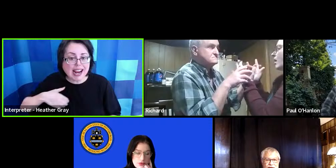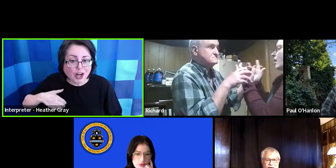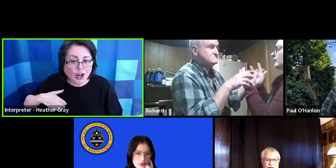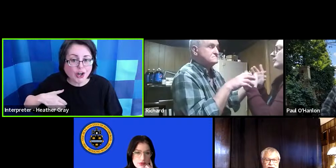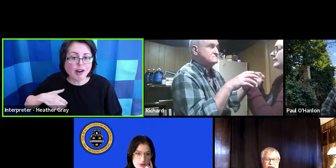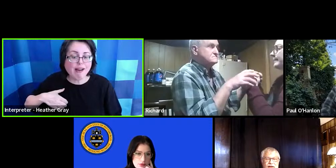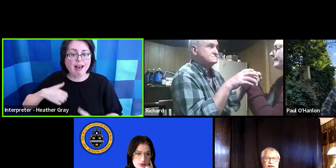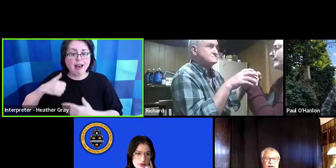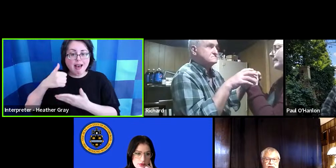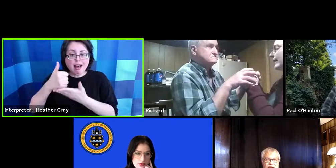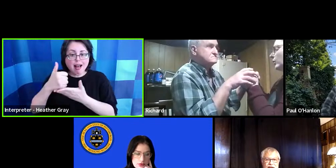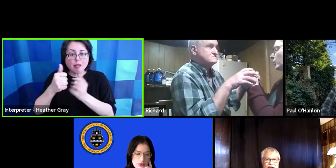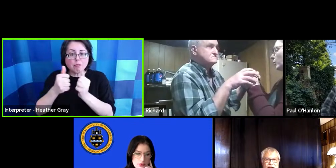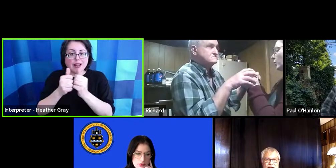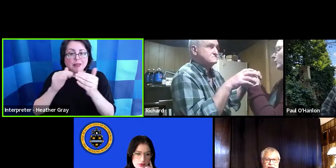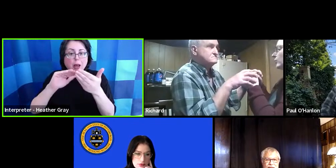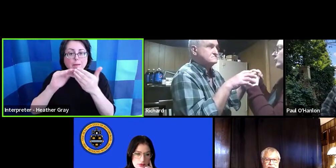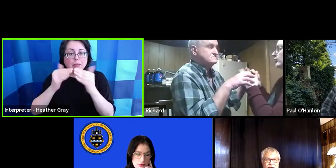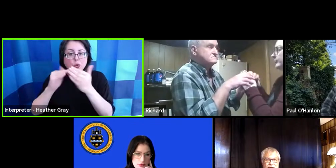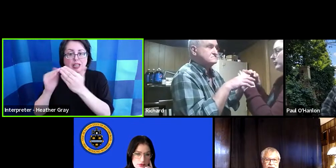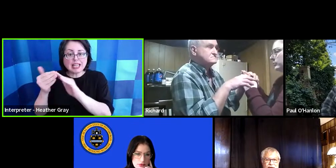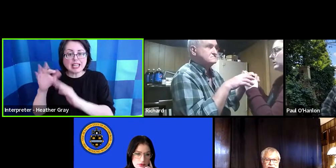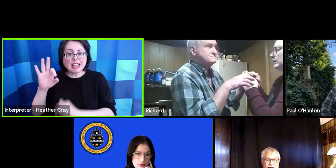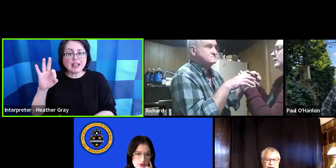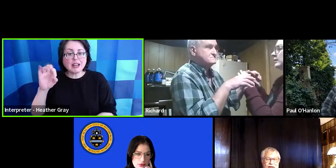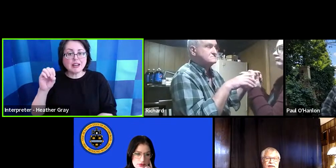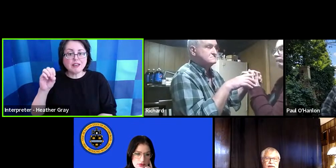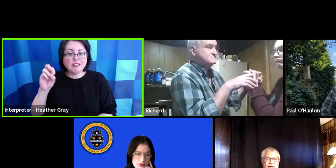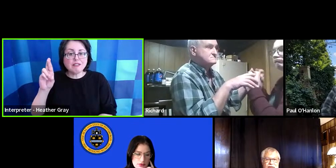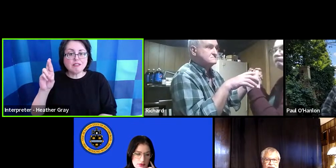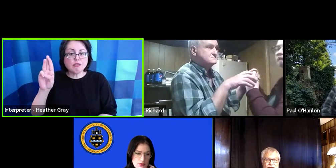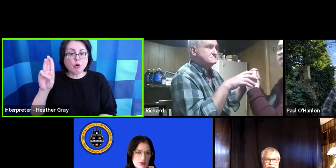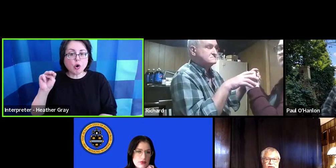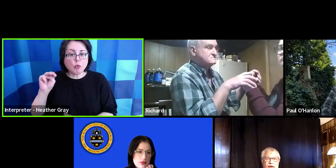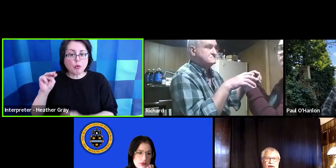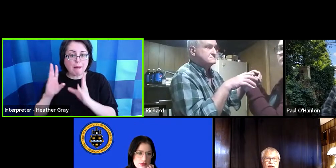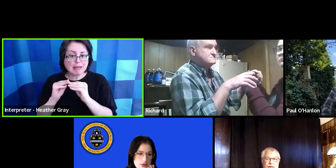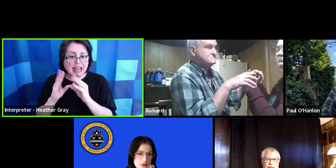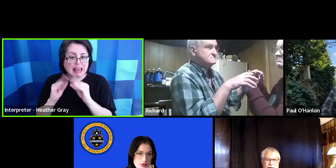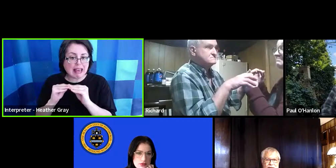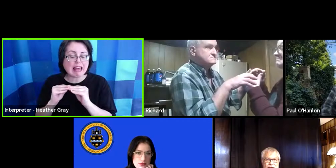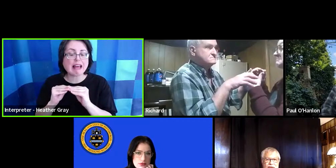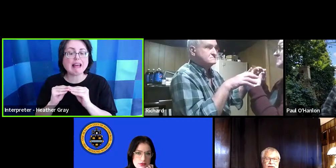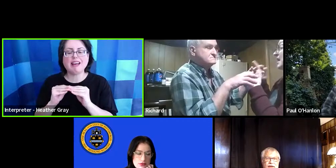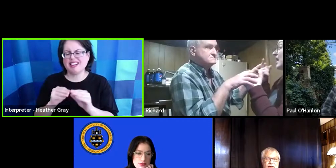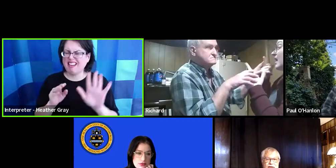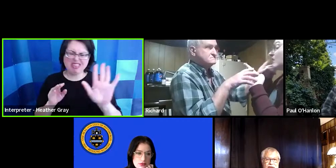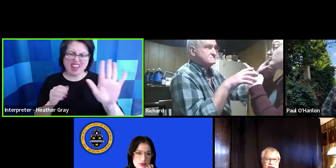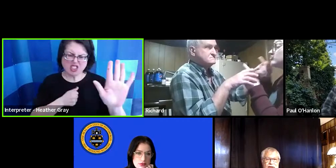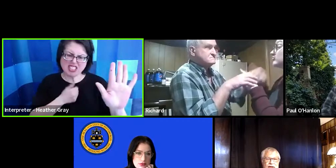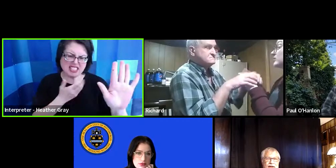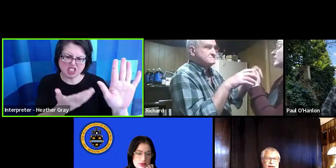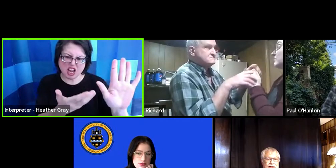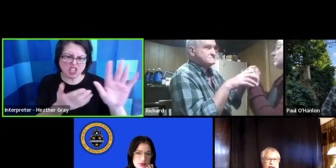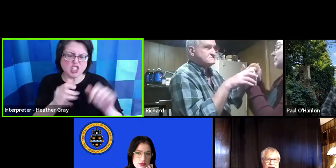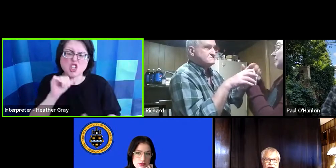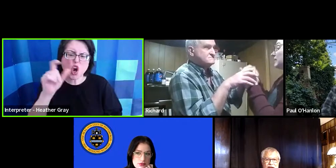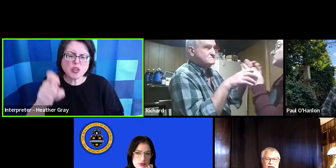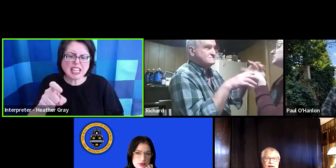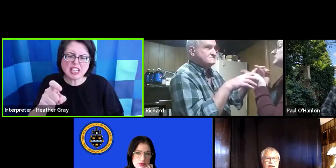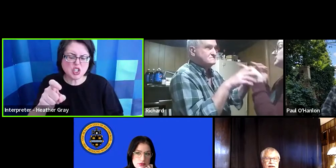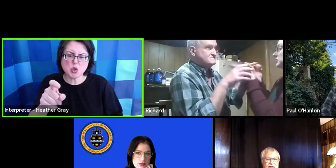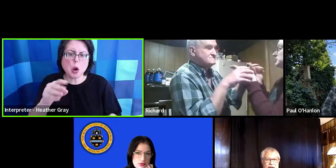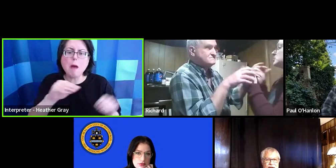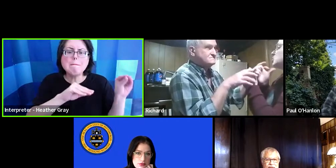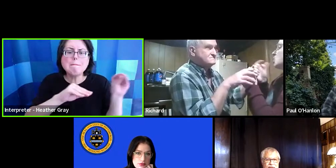help with the community forum as well. So that's my suggestion. We don't have to make a motion on it today. We can